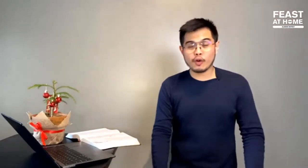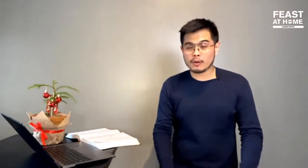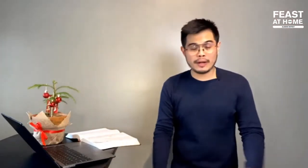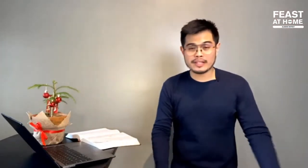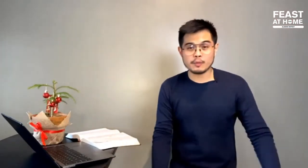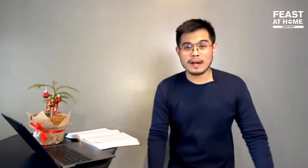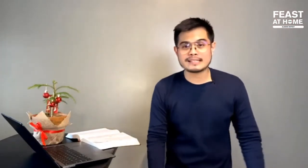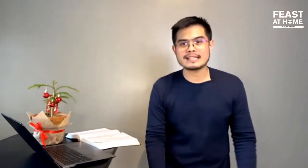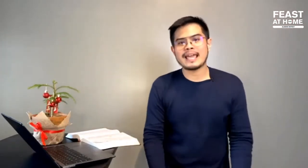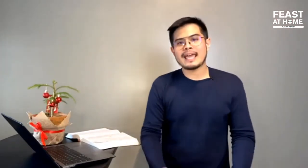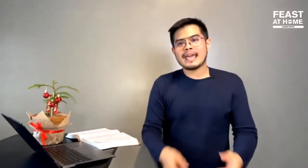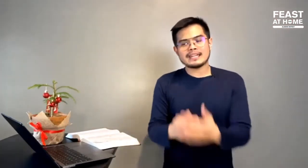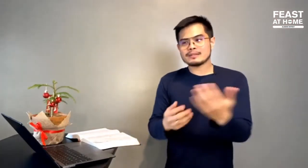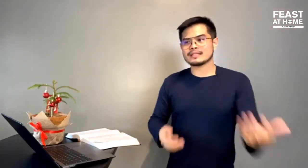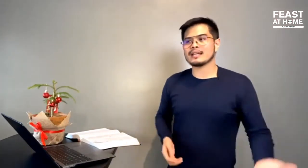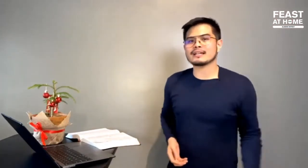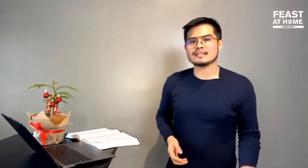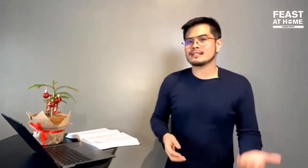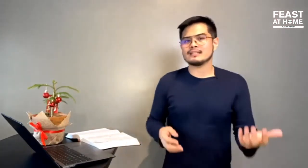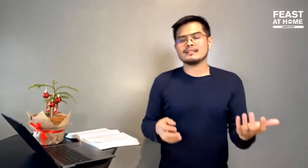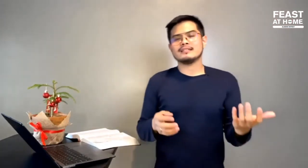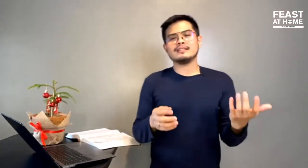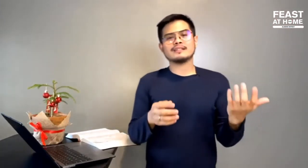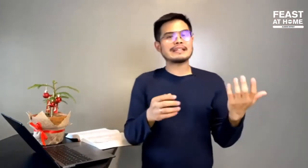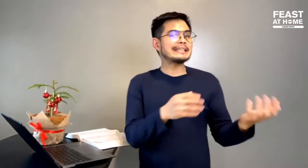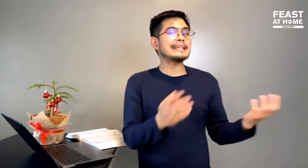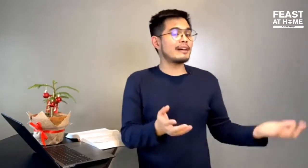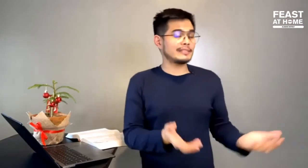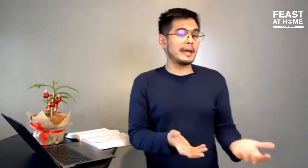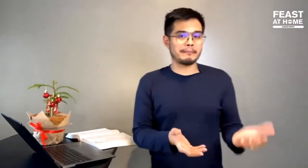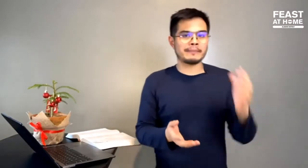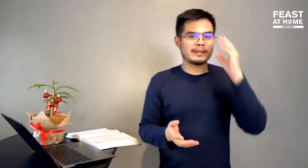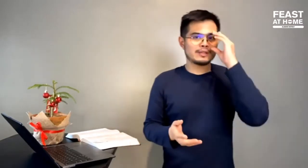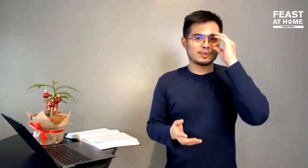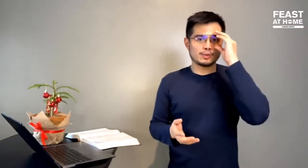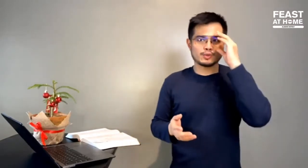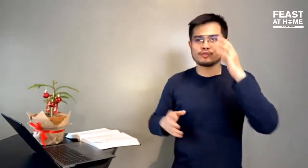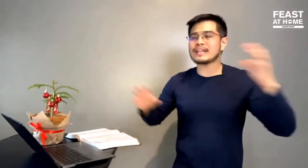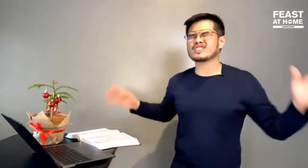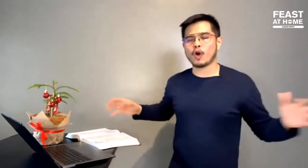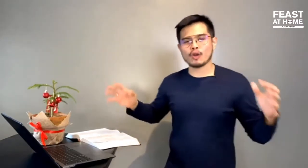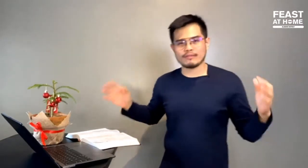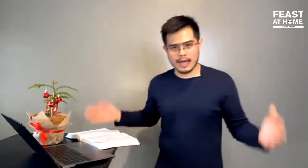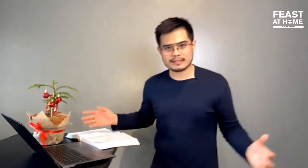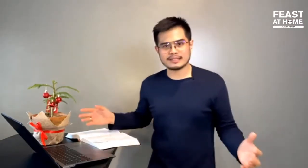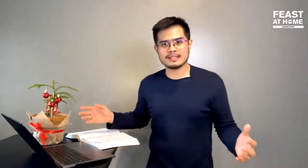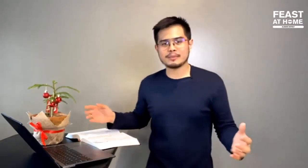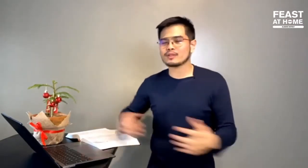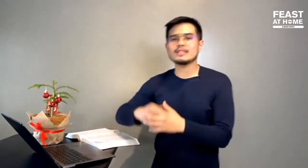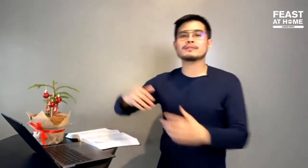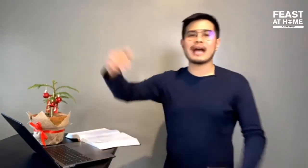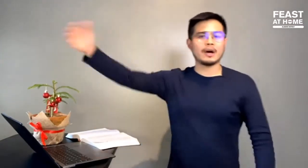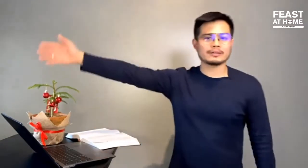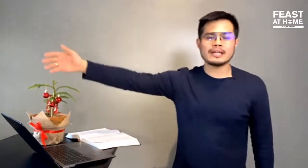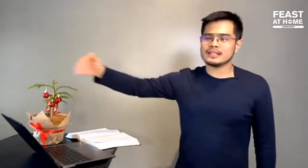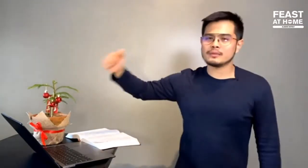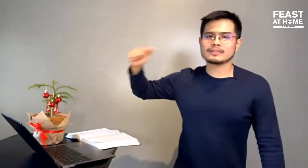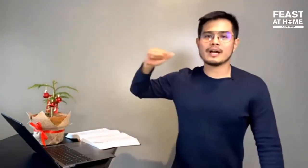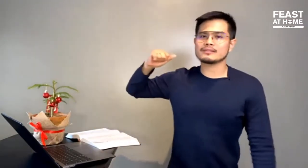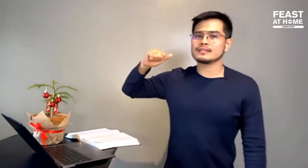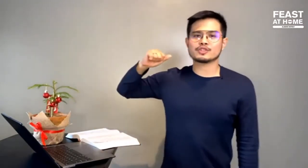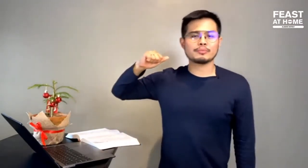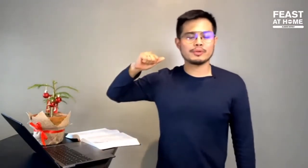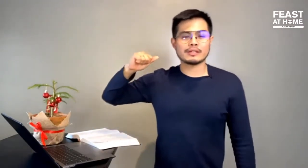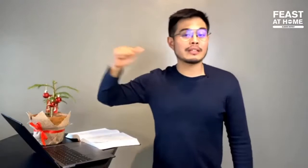yung floor where he was. And he was telling us that he really didn't have time to fix all of that, because he was out. He